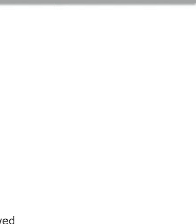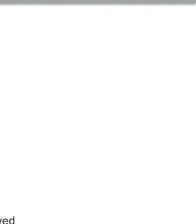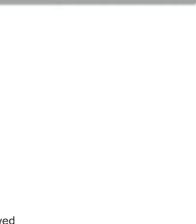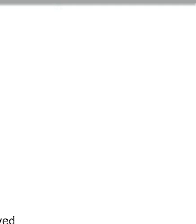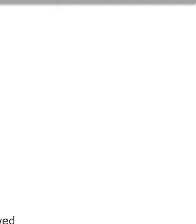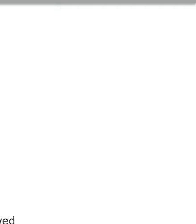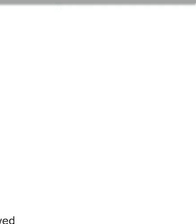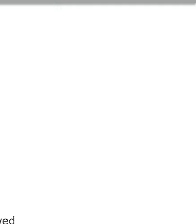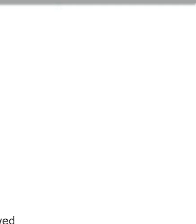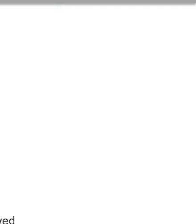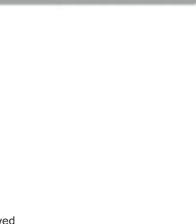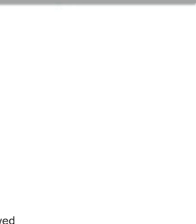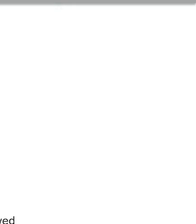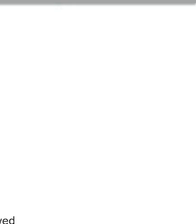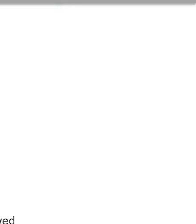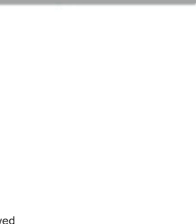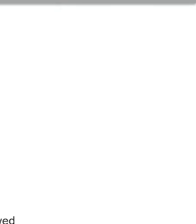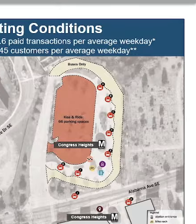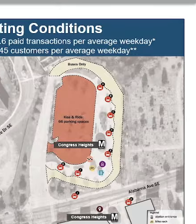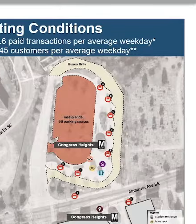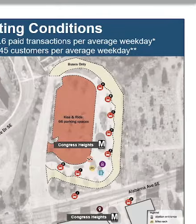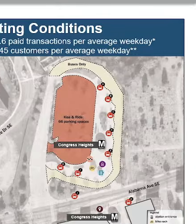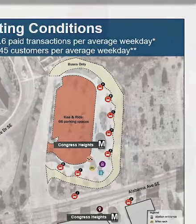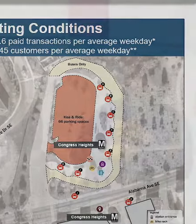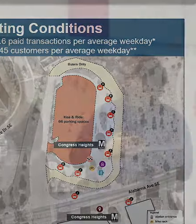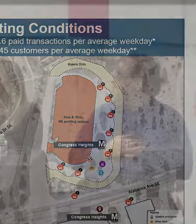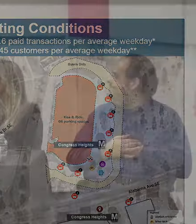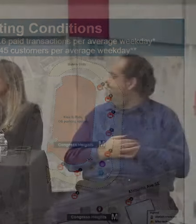staff presentation.